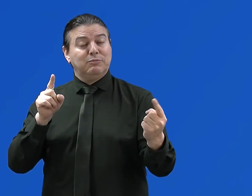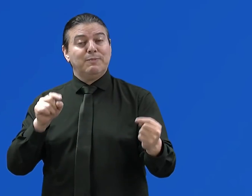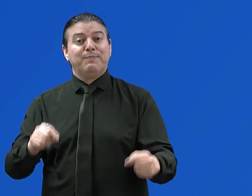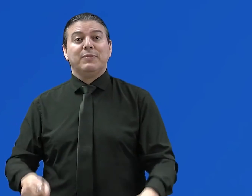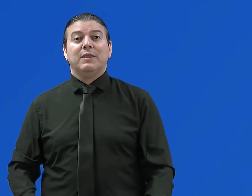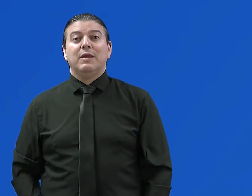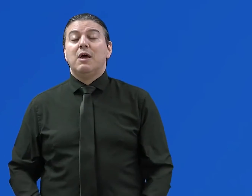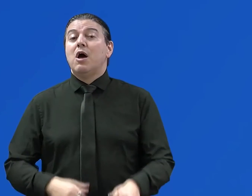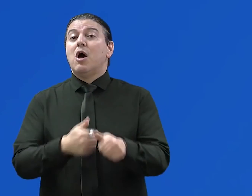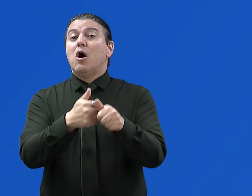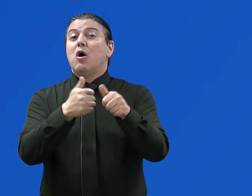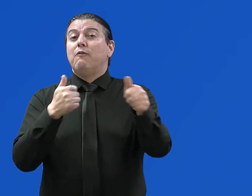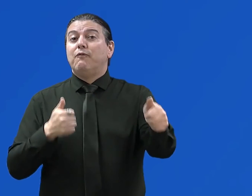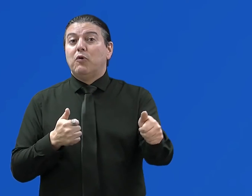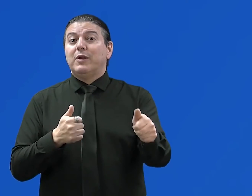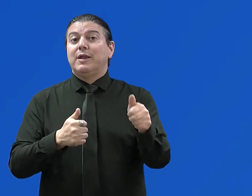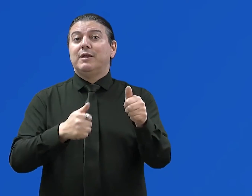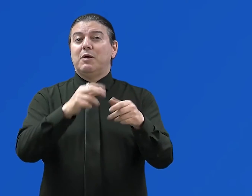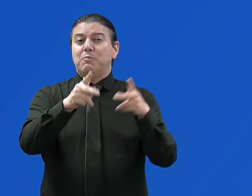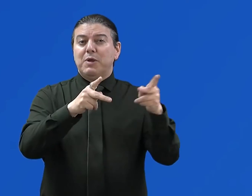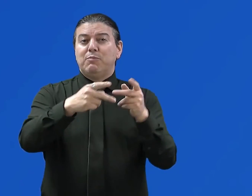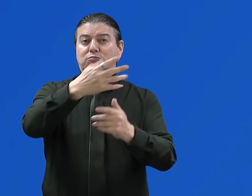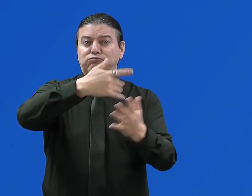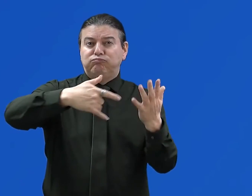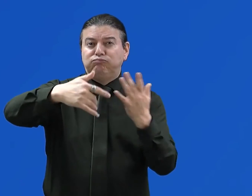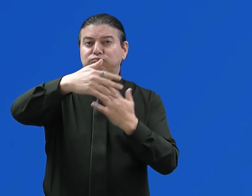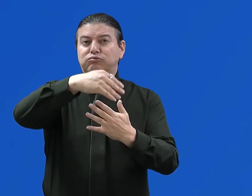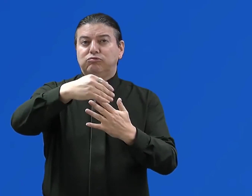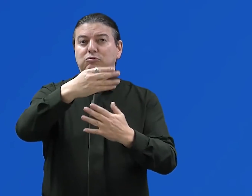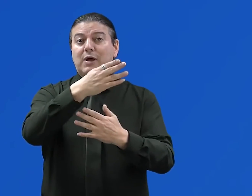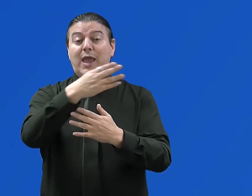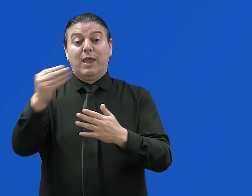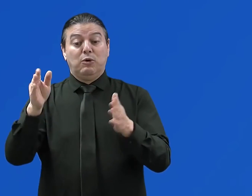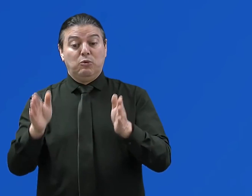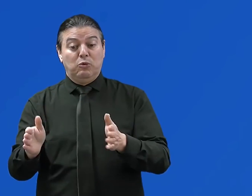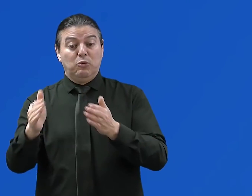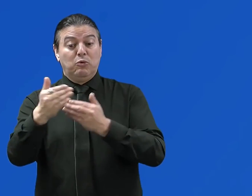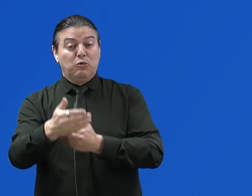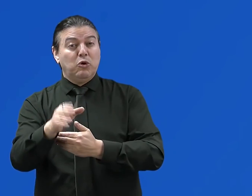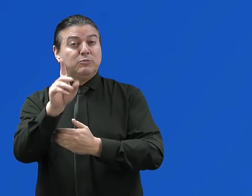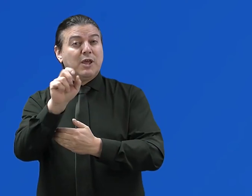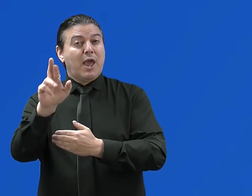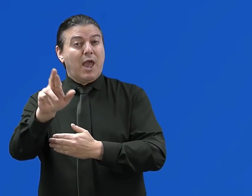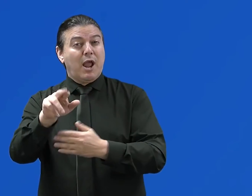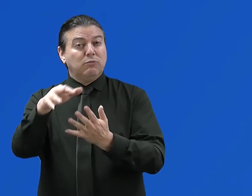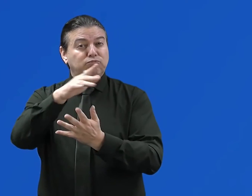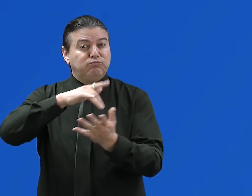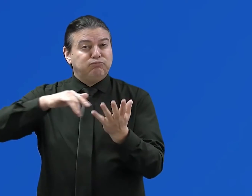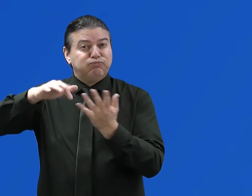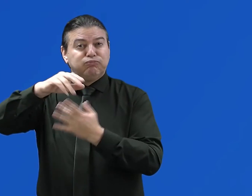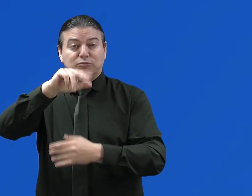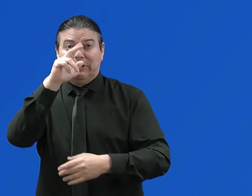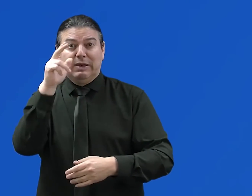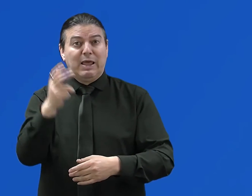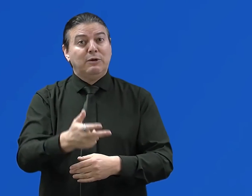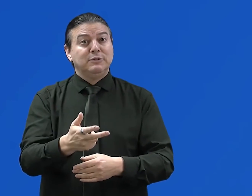avoiding crowds and poorly ventilated spaces, and washing your hands often.